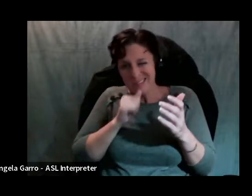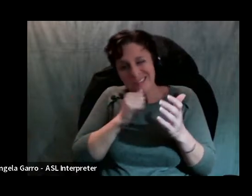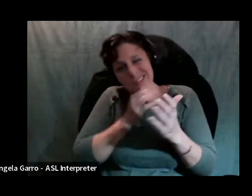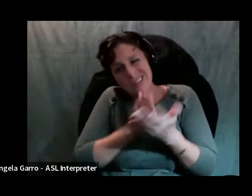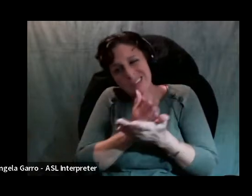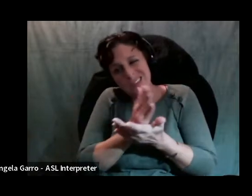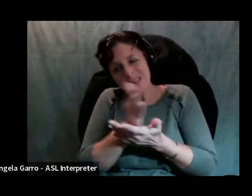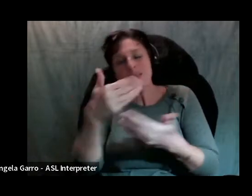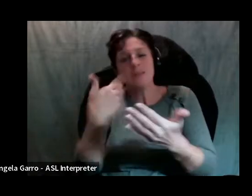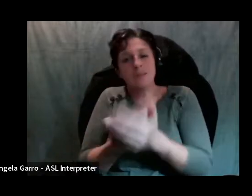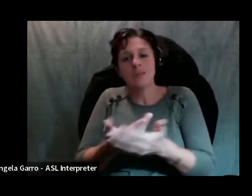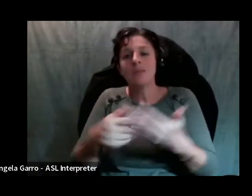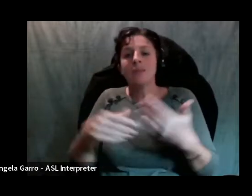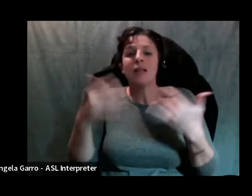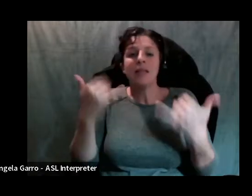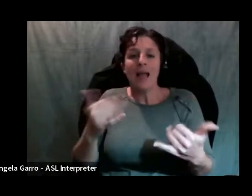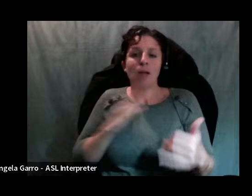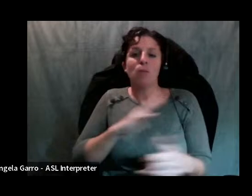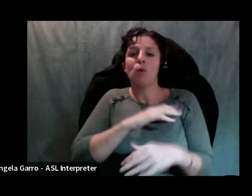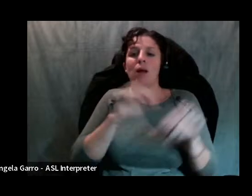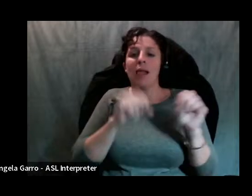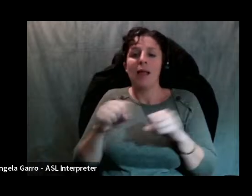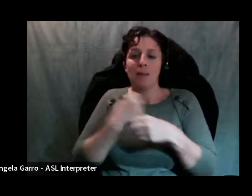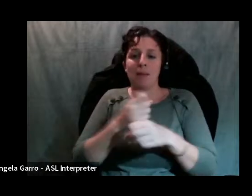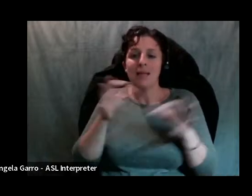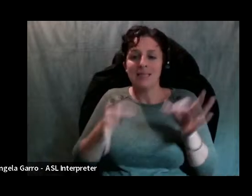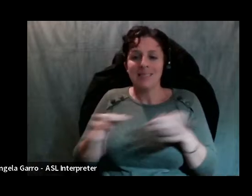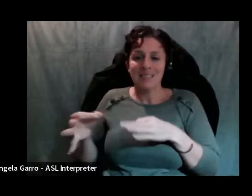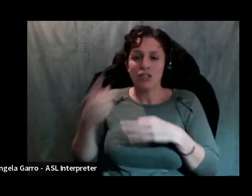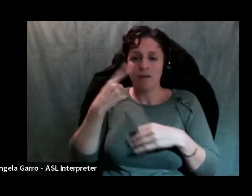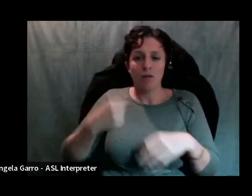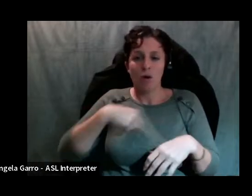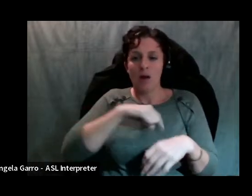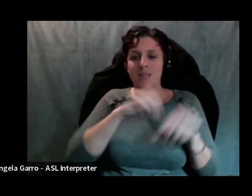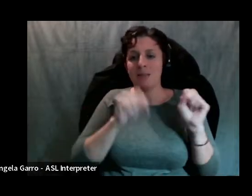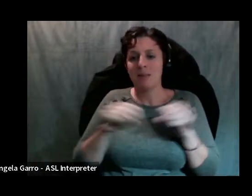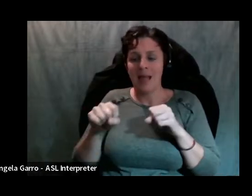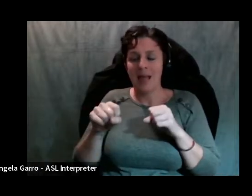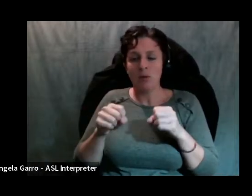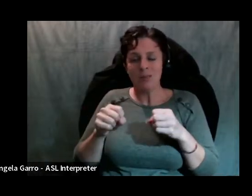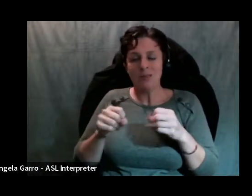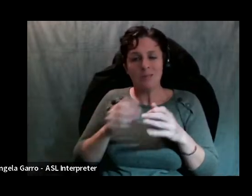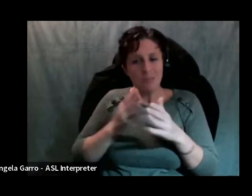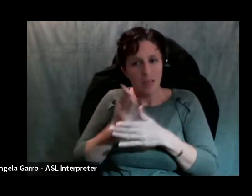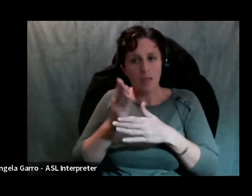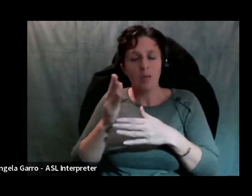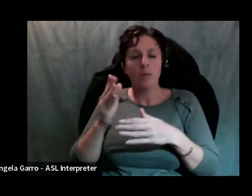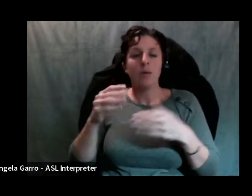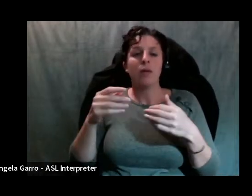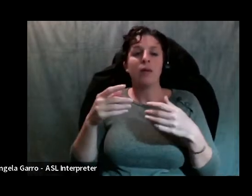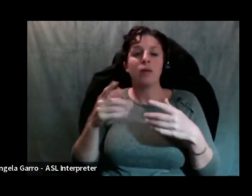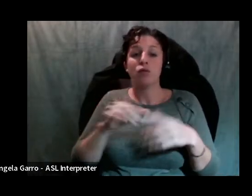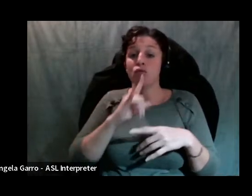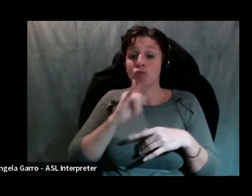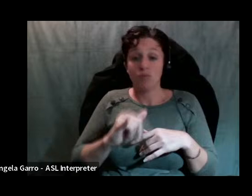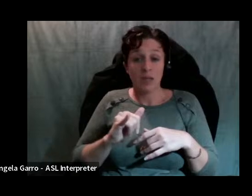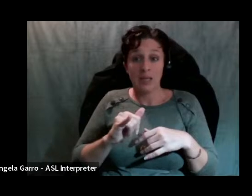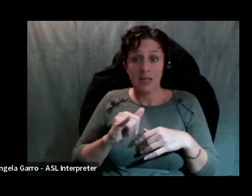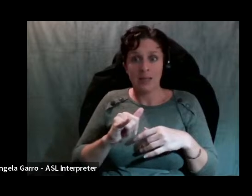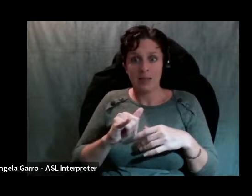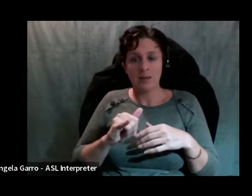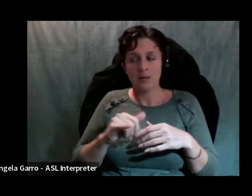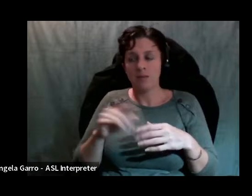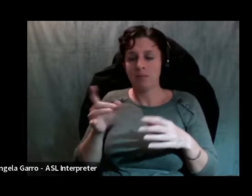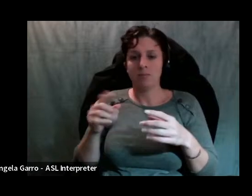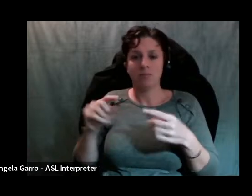The board's been able to make decisions in order for us to be able to weather that, which has really devastated other